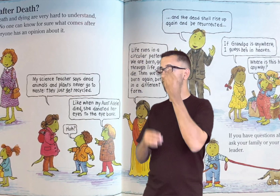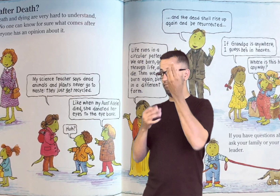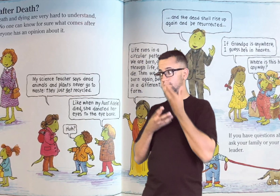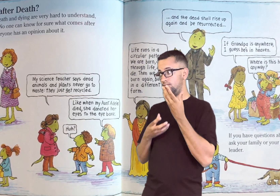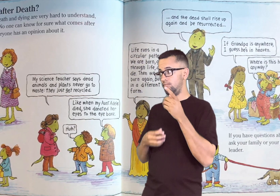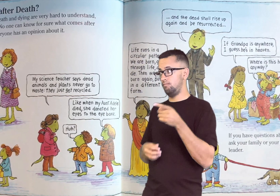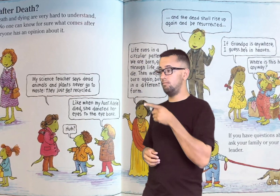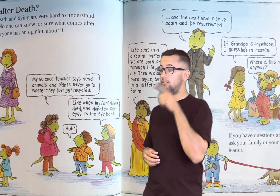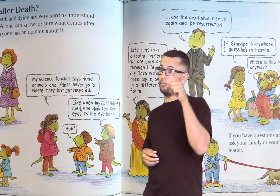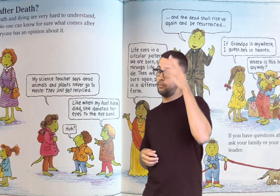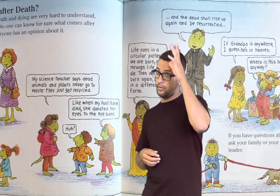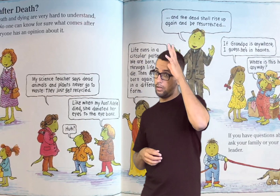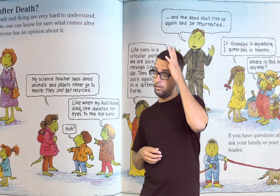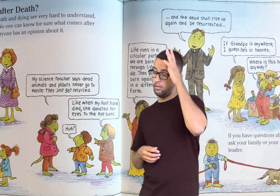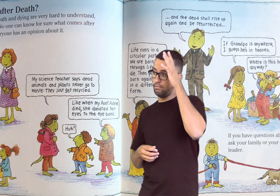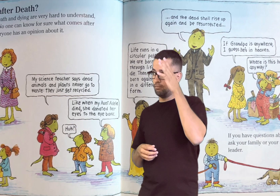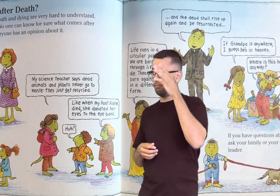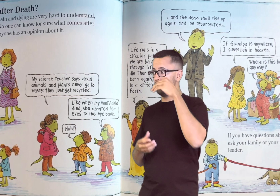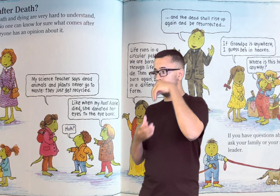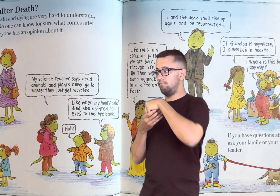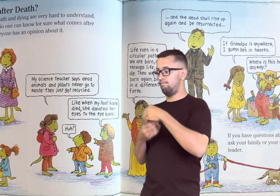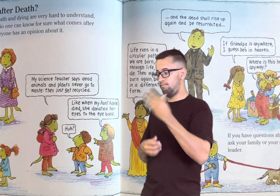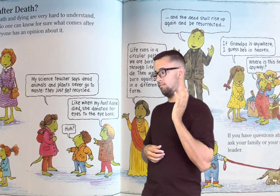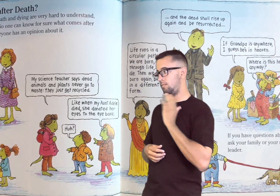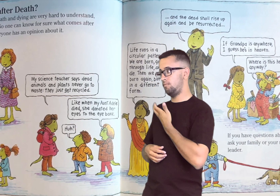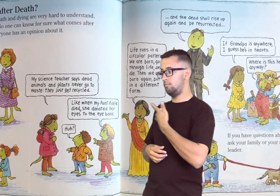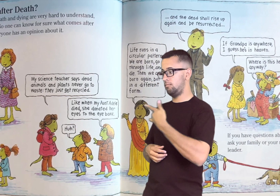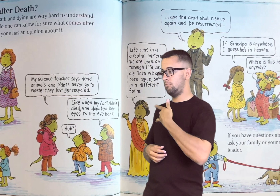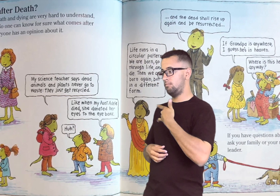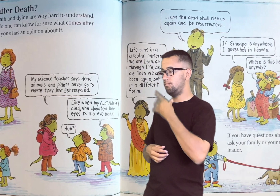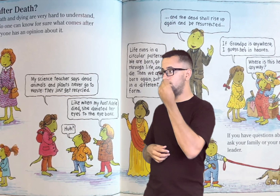My mom says that Dad lives in our hearts and memories.